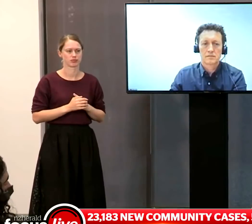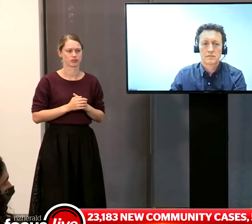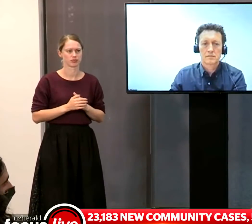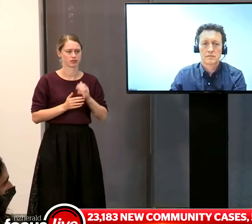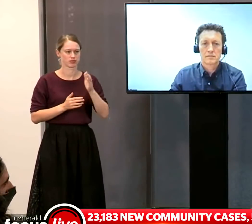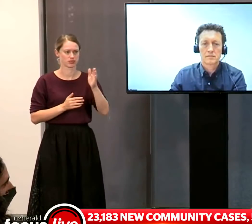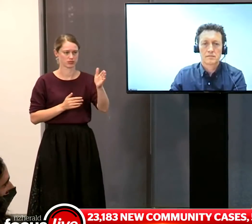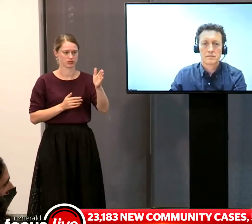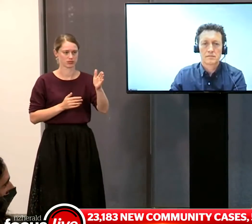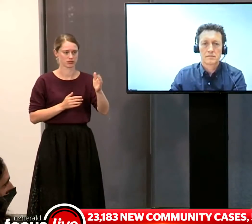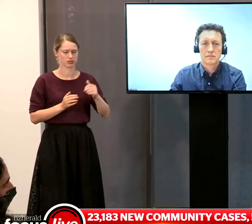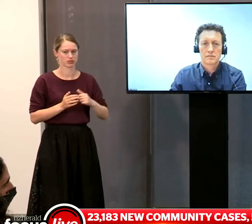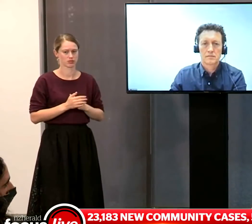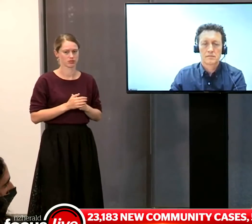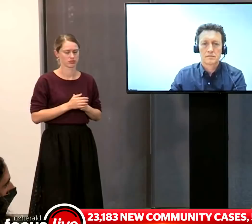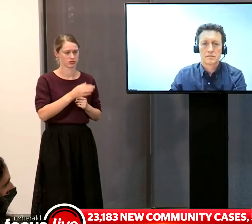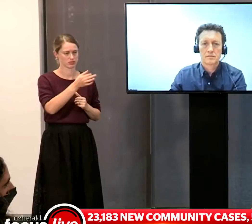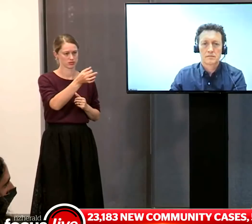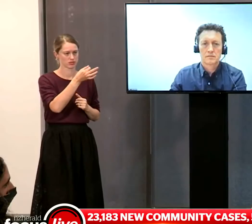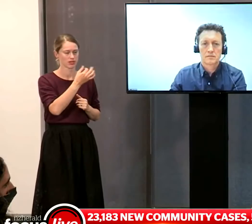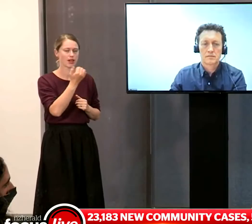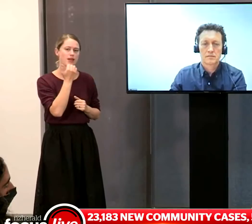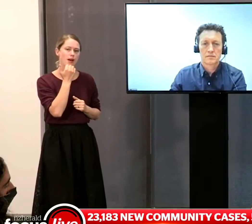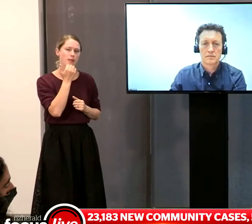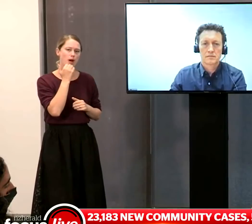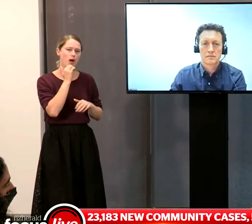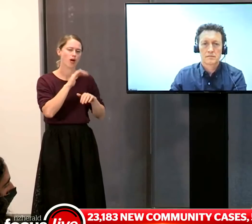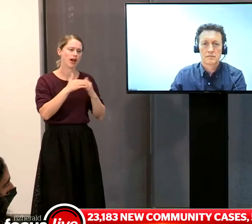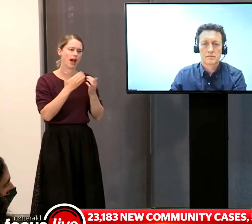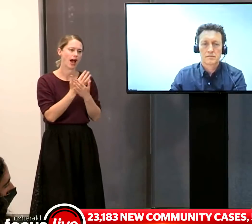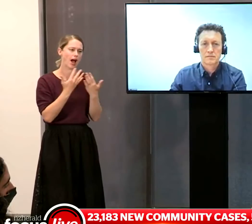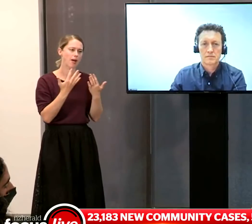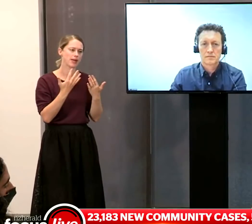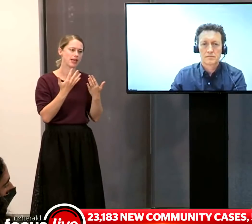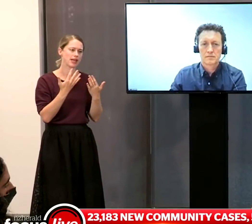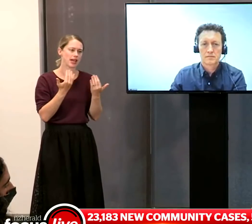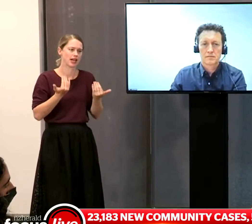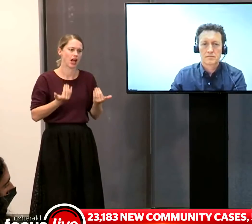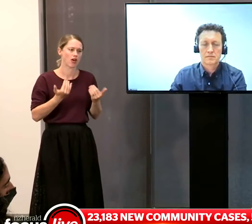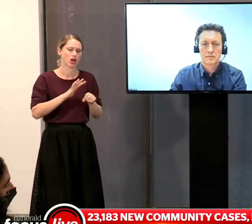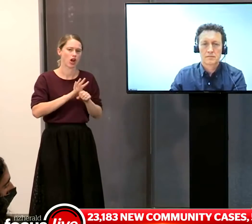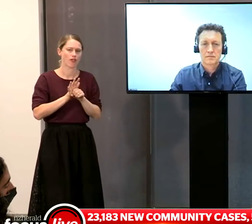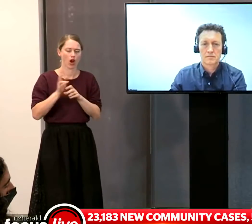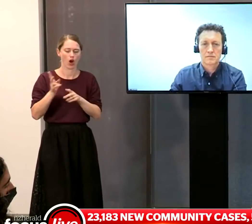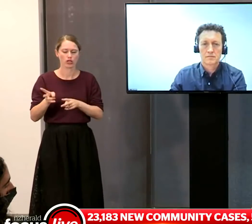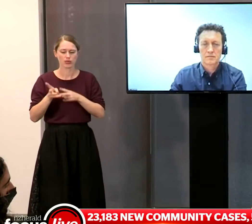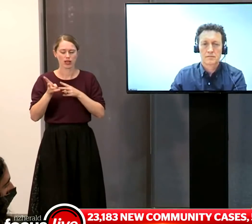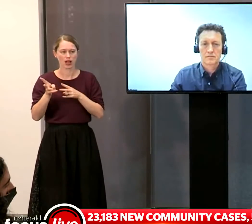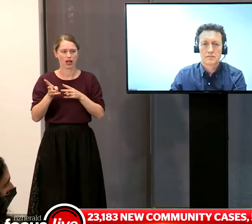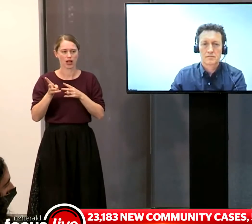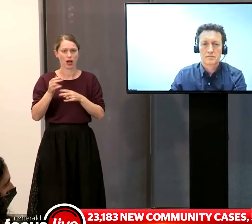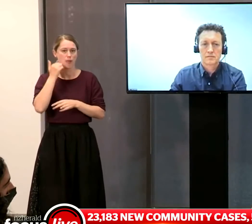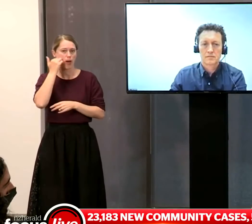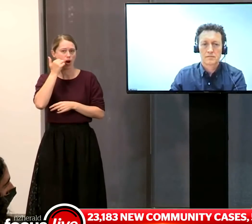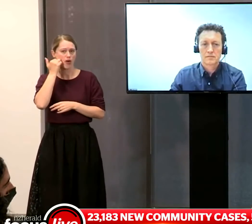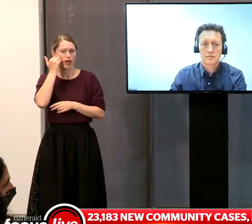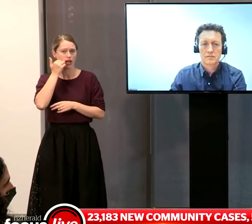reaction? do you have any figures just around how many of these cases and hospitalisations are made up